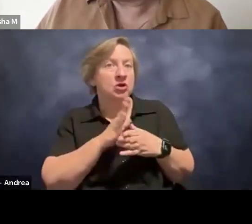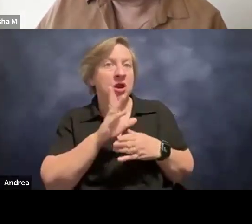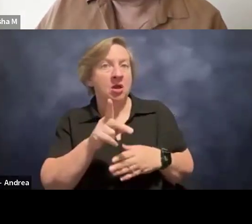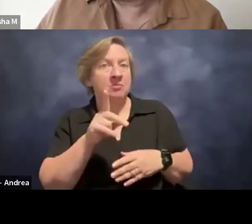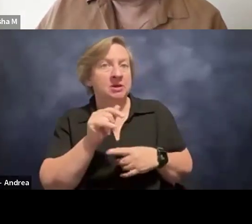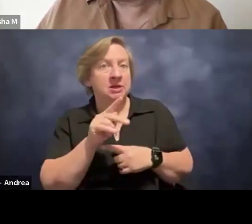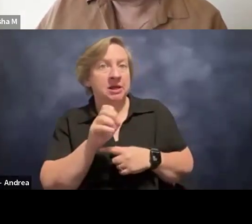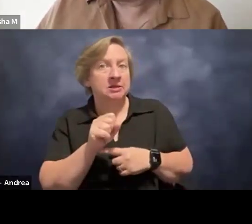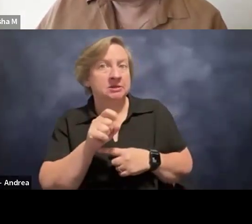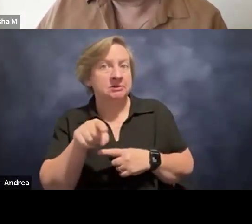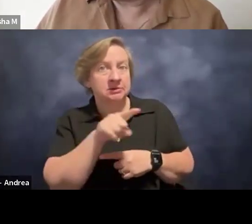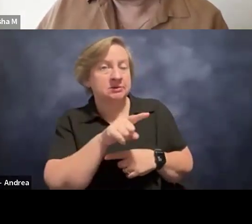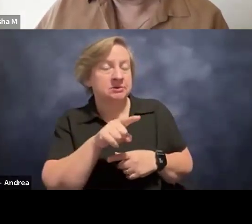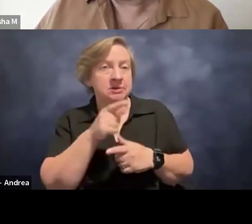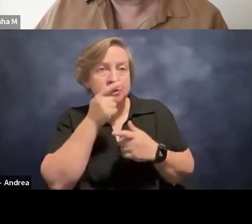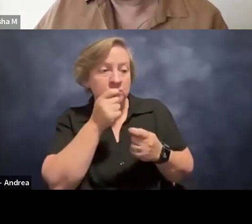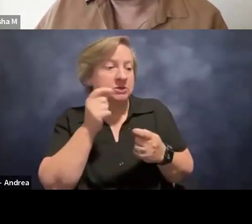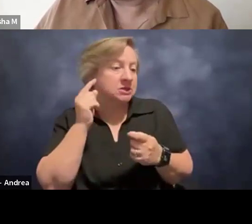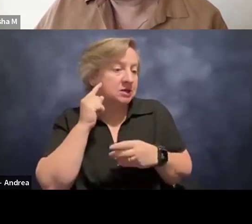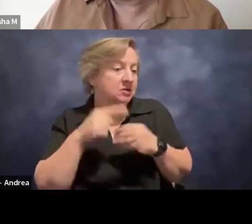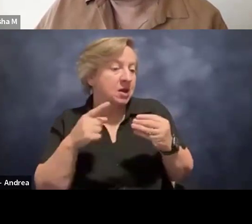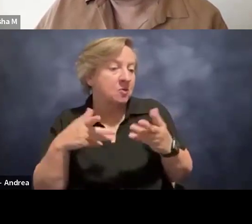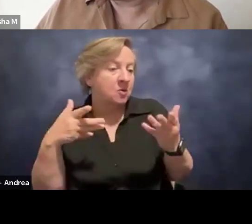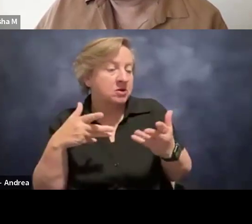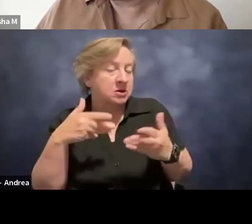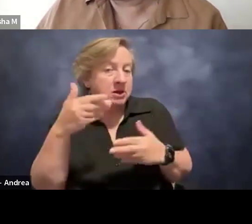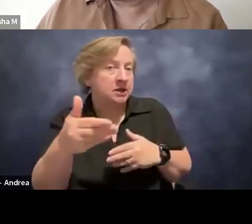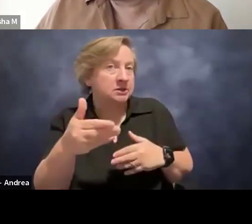been interested in hearing about what's next for